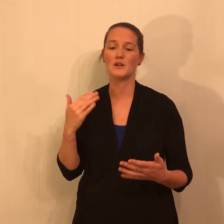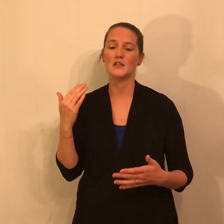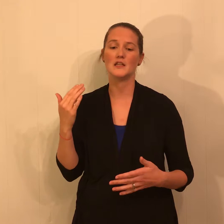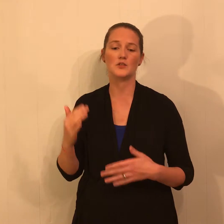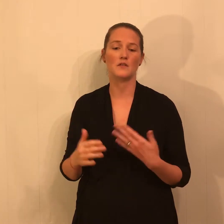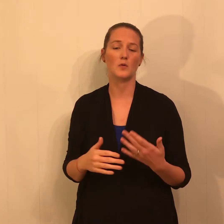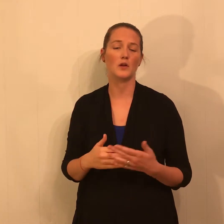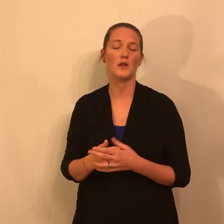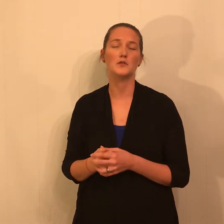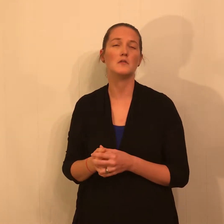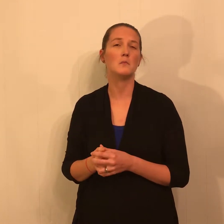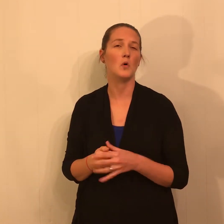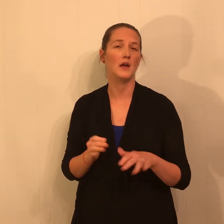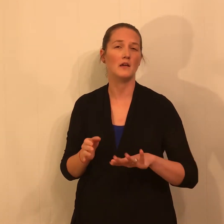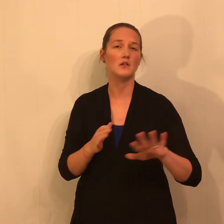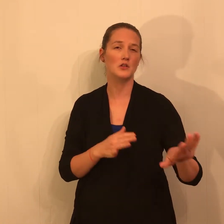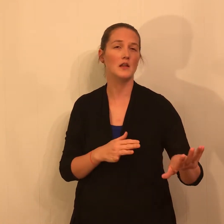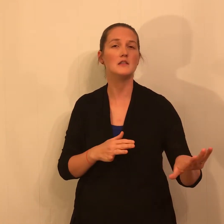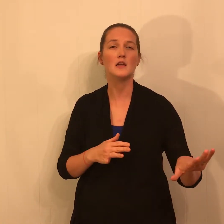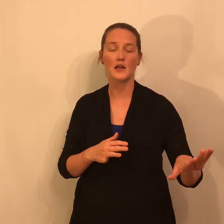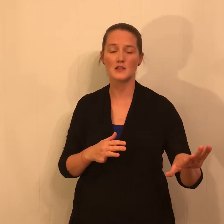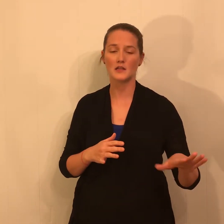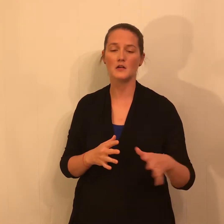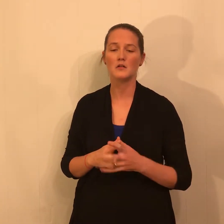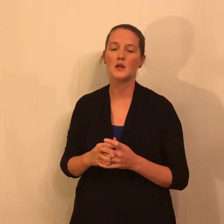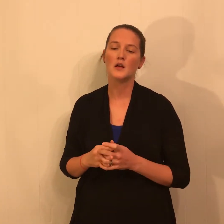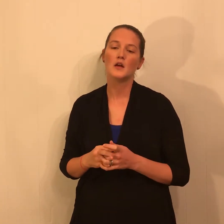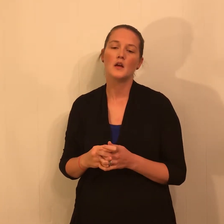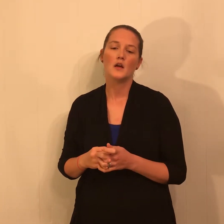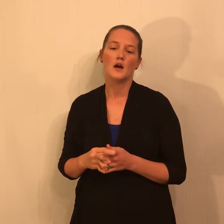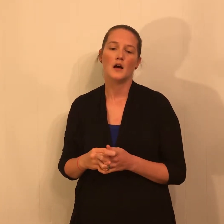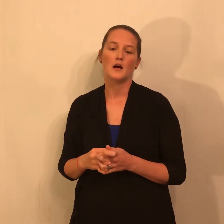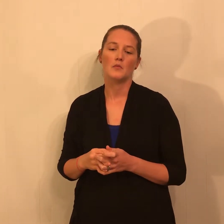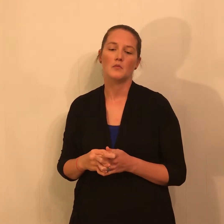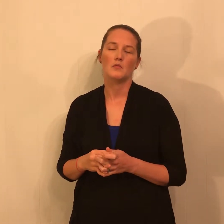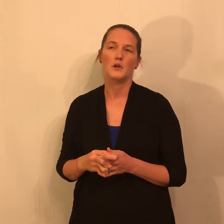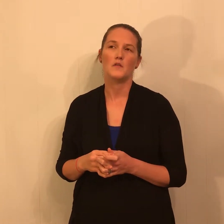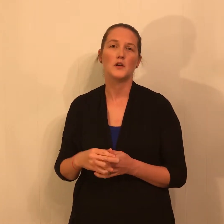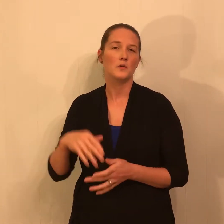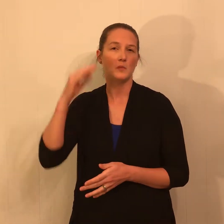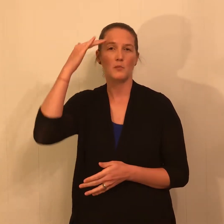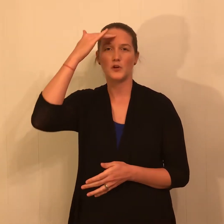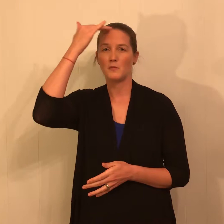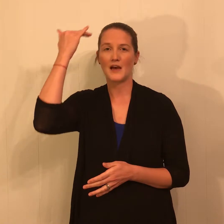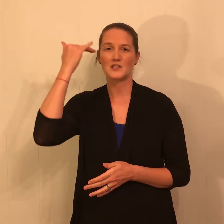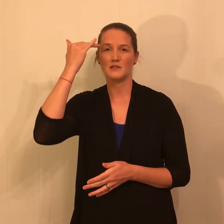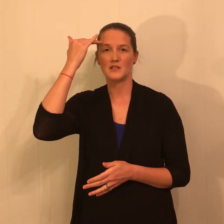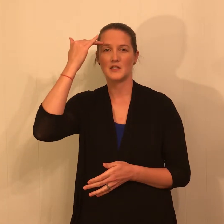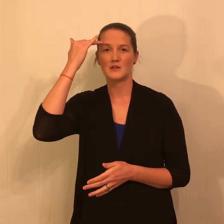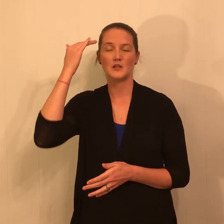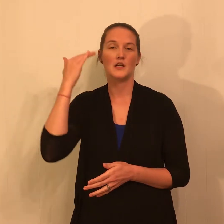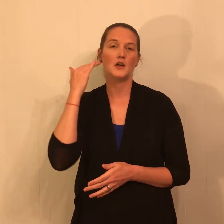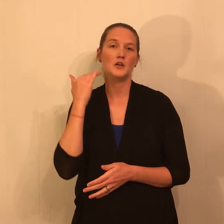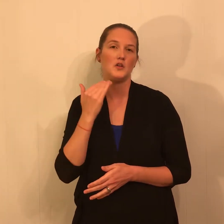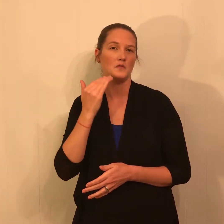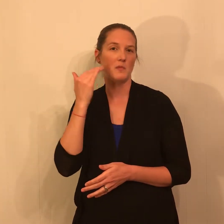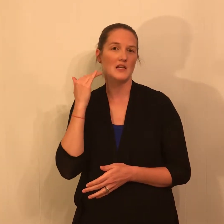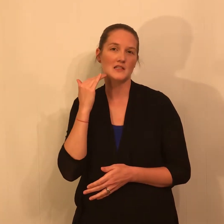really straightforward. Those are more English signs than ASL. But if you can remember, your masculine signs are here, your feminine signs